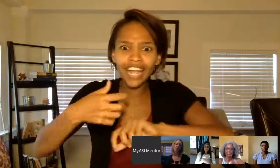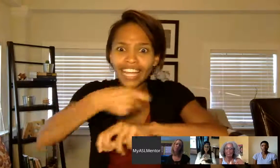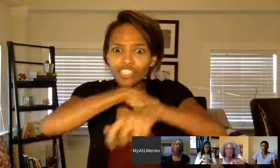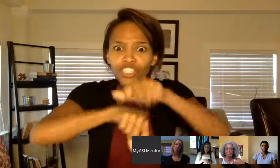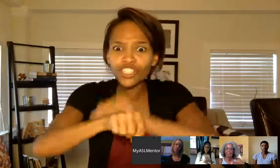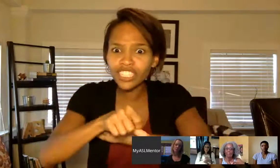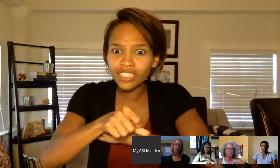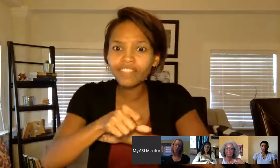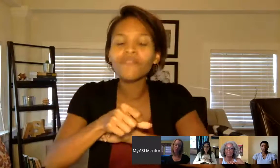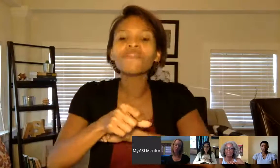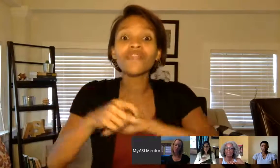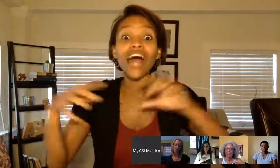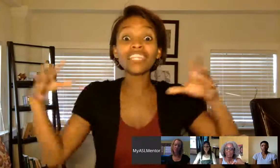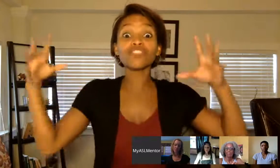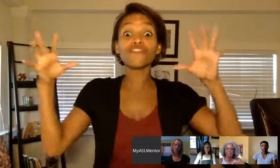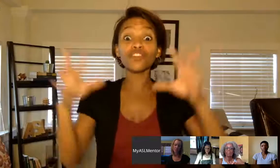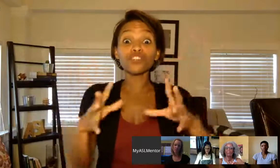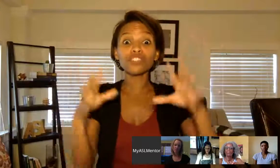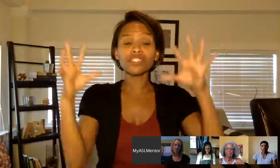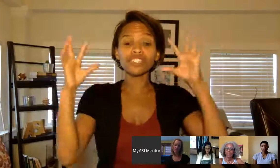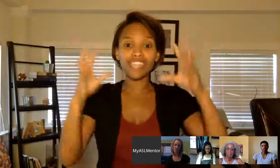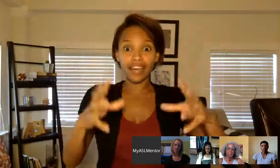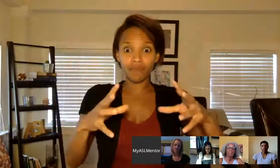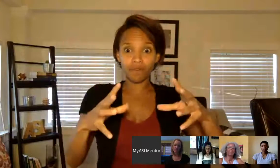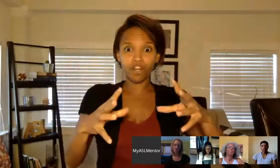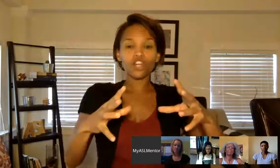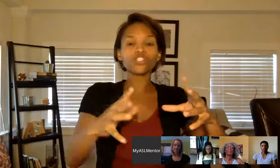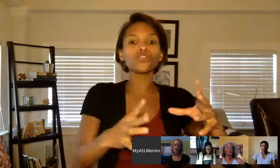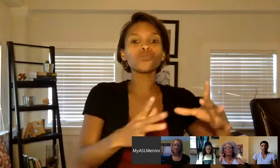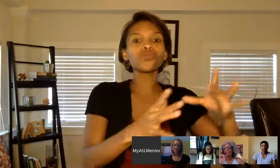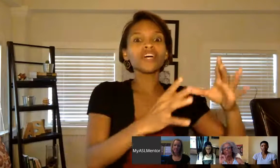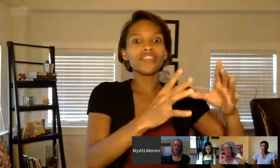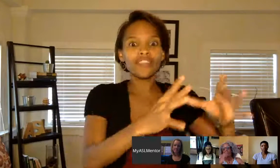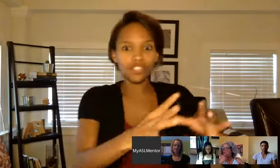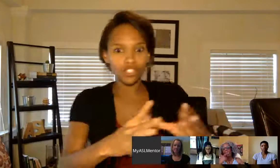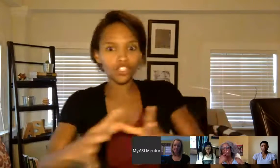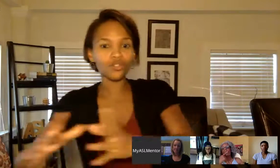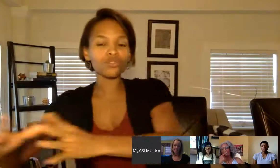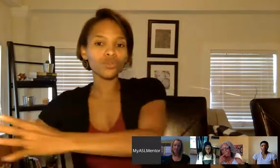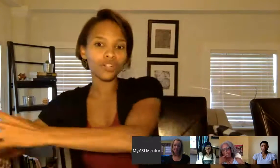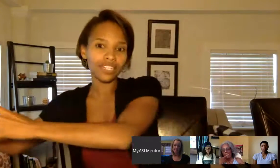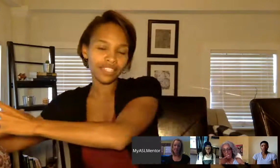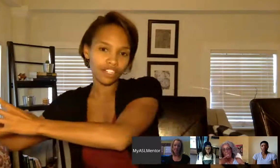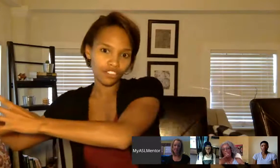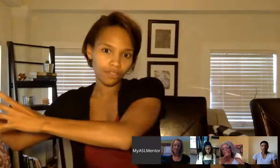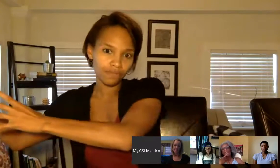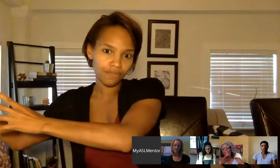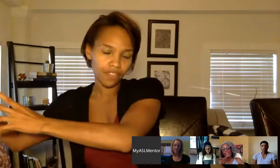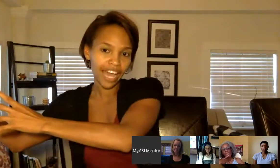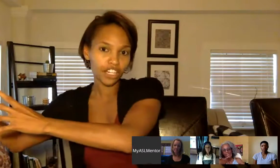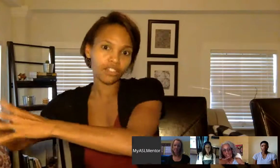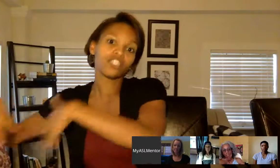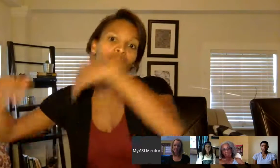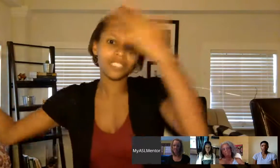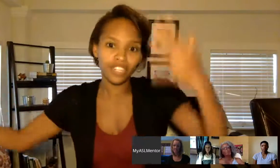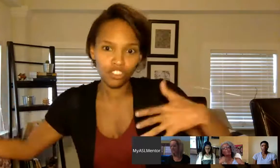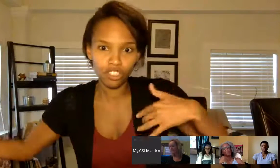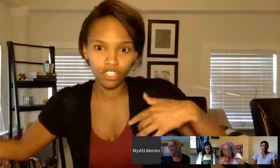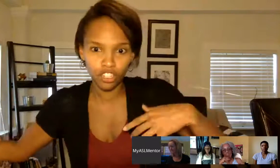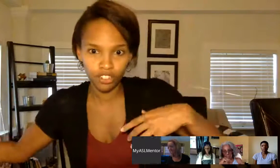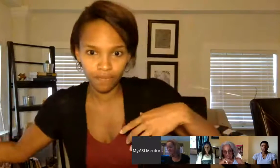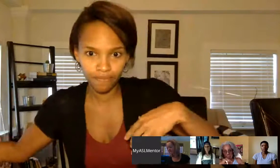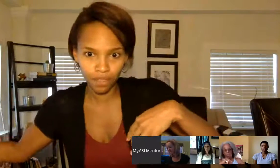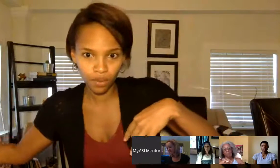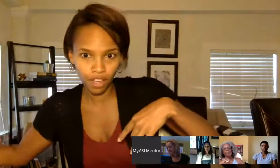getting their hands dirty. That's the first step to this huge organization that could